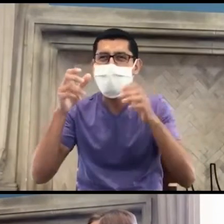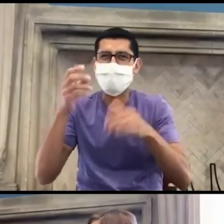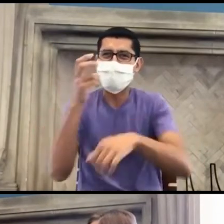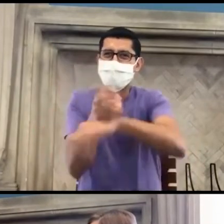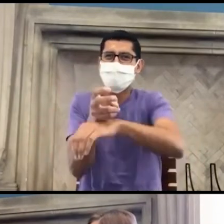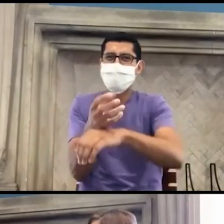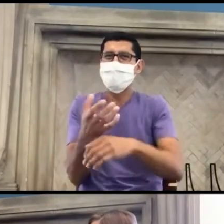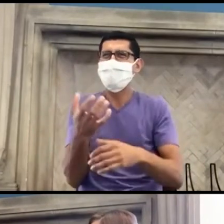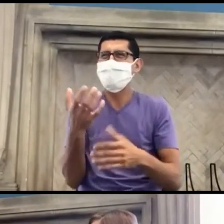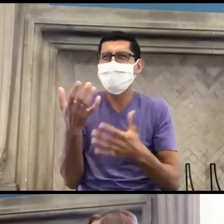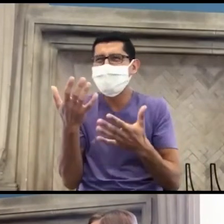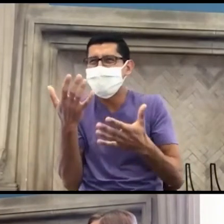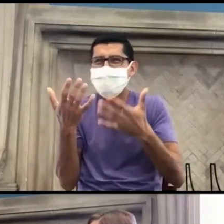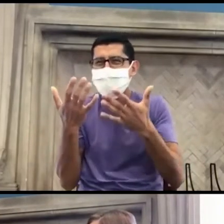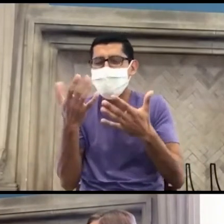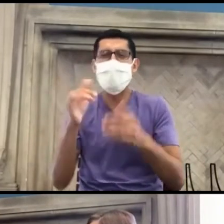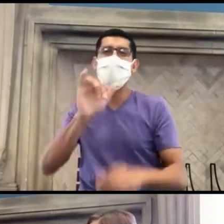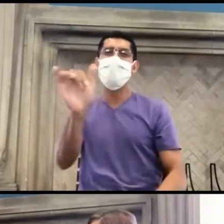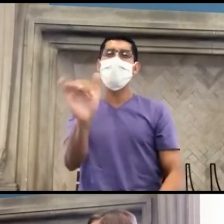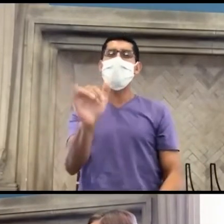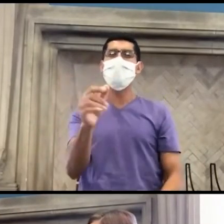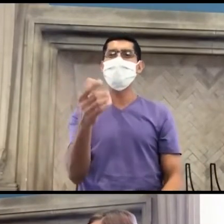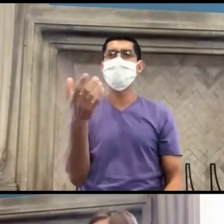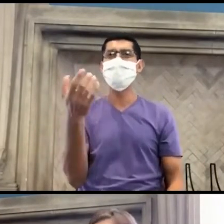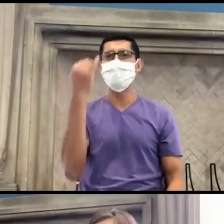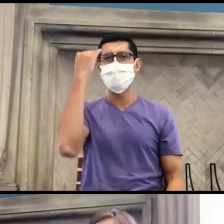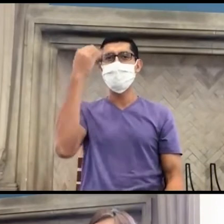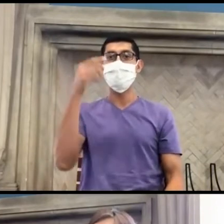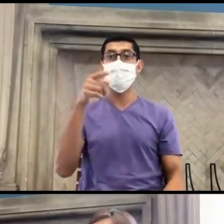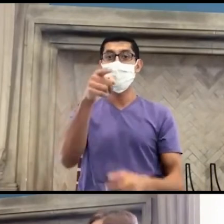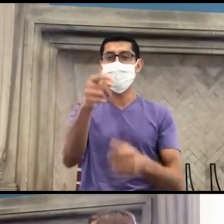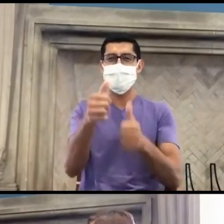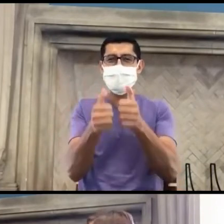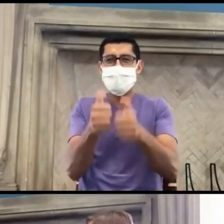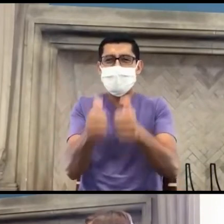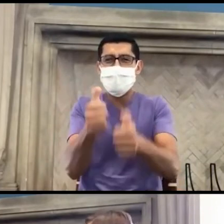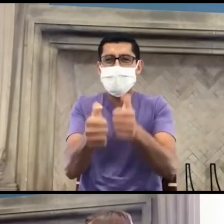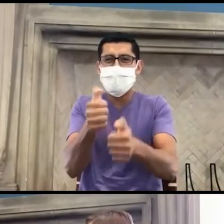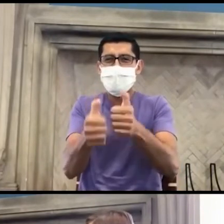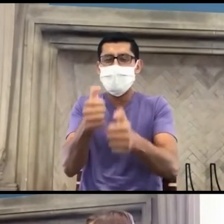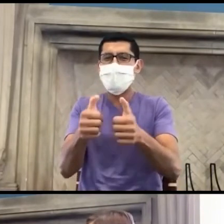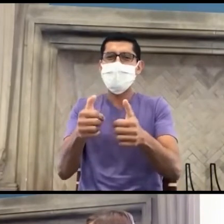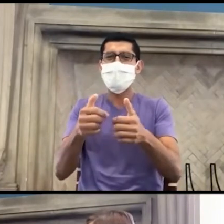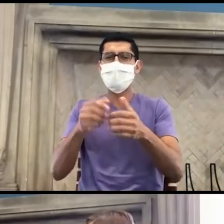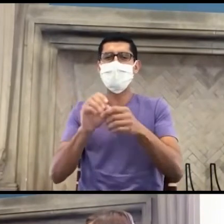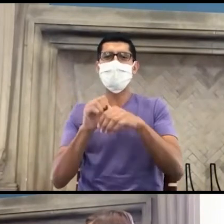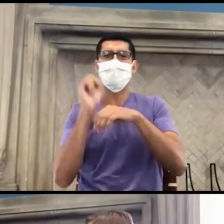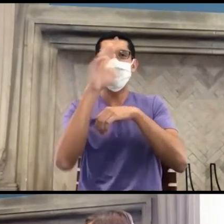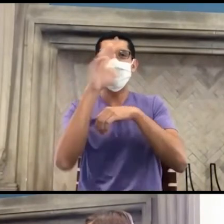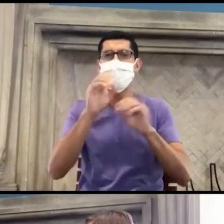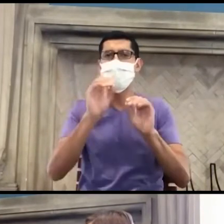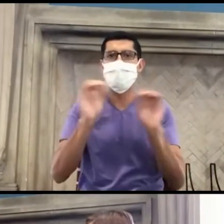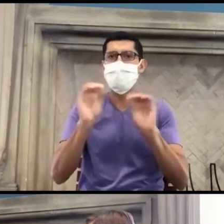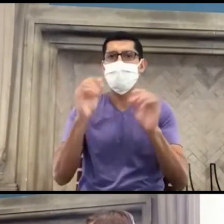it's really hard to receive that receptive information. Because when you text someone, you don't have